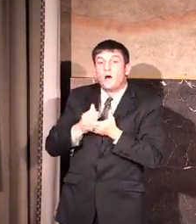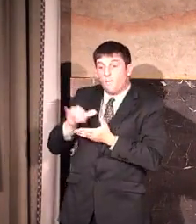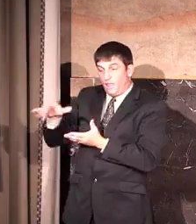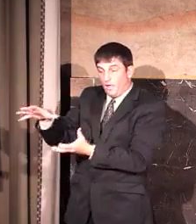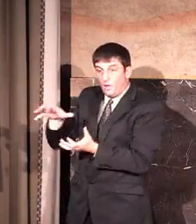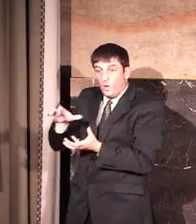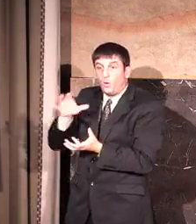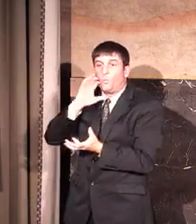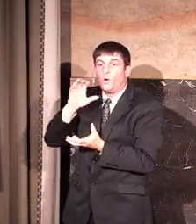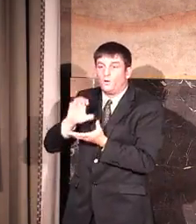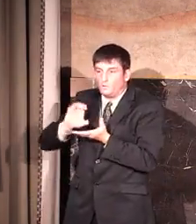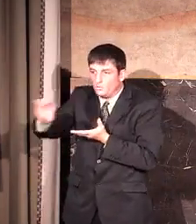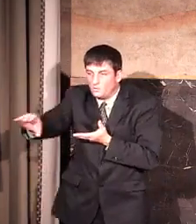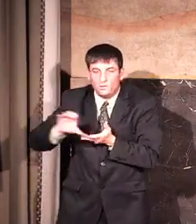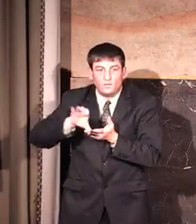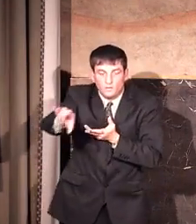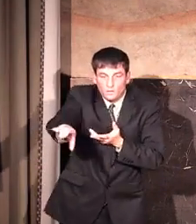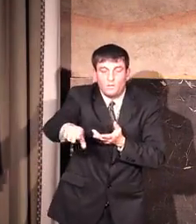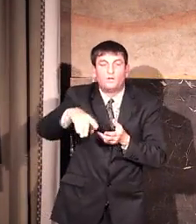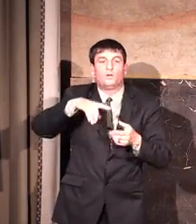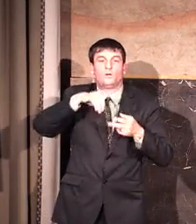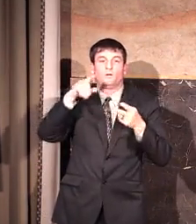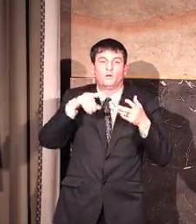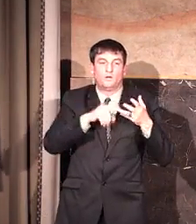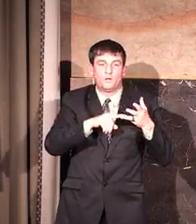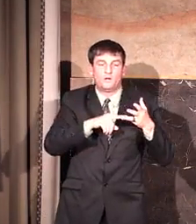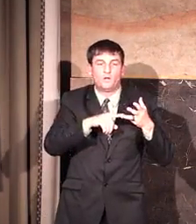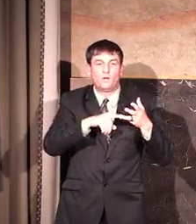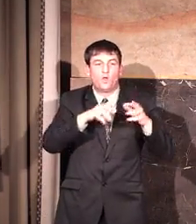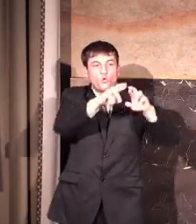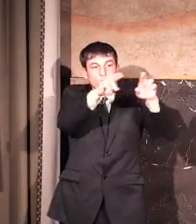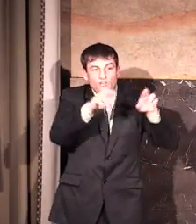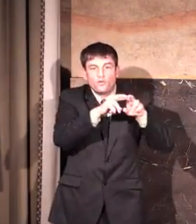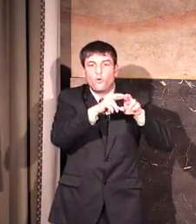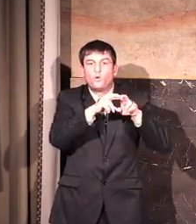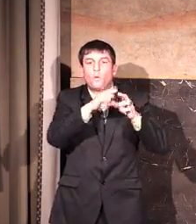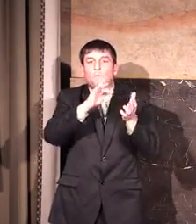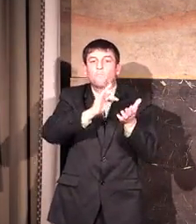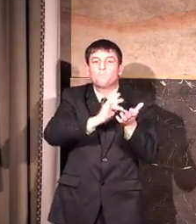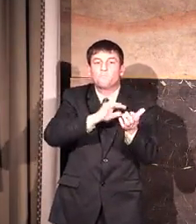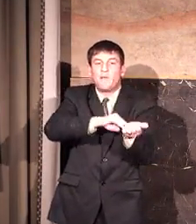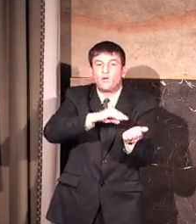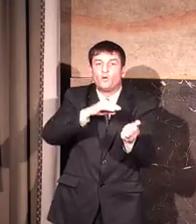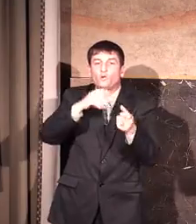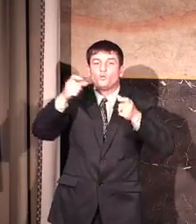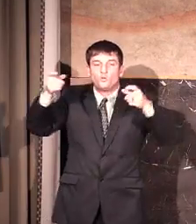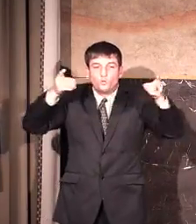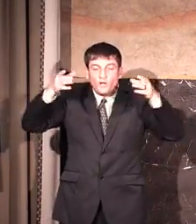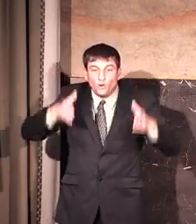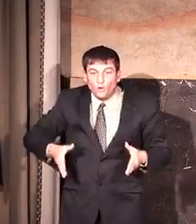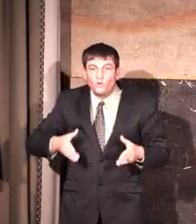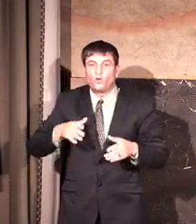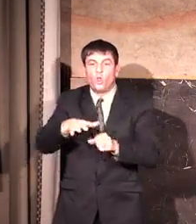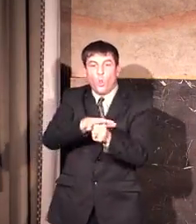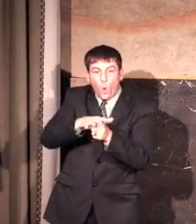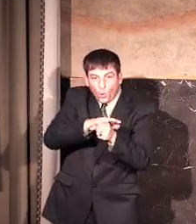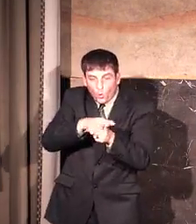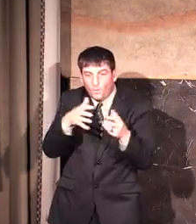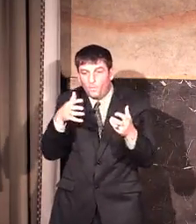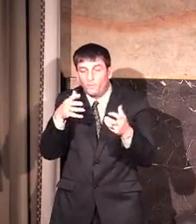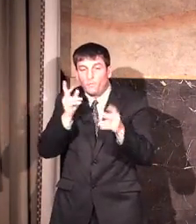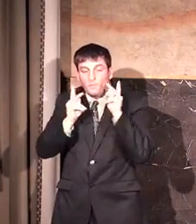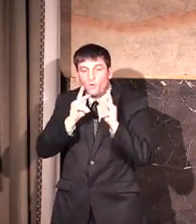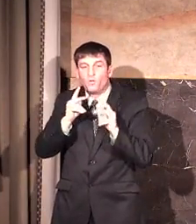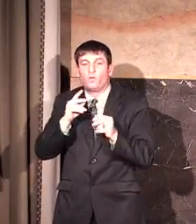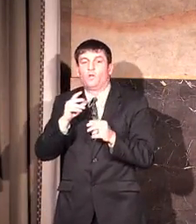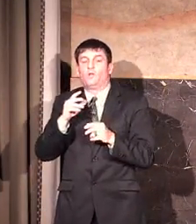them. And then we've been working on this plan with our regional medical directors and local partners. So these are public health leaders in the community who then